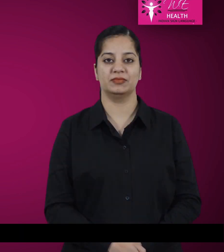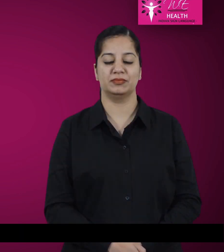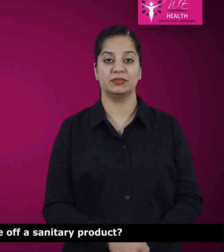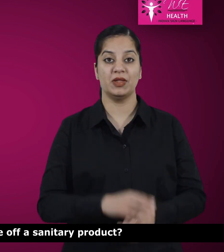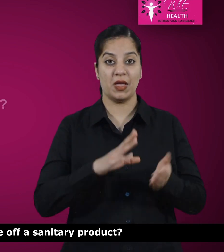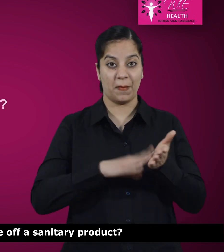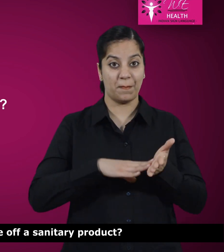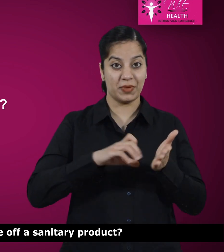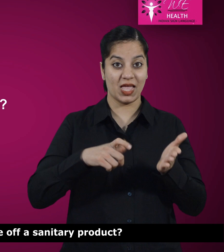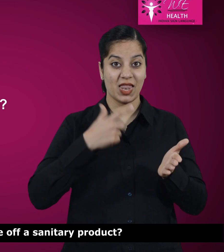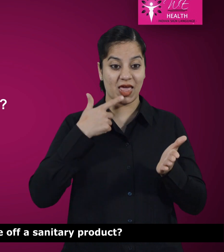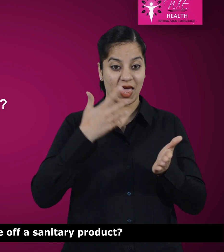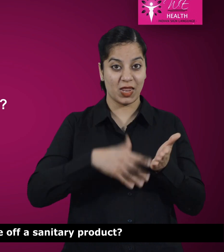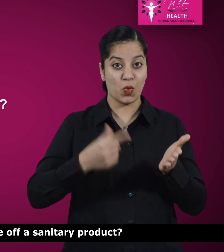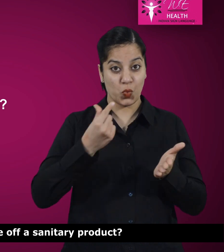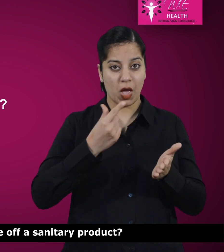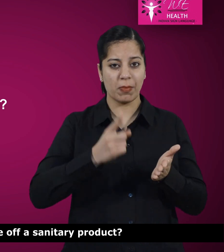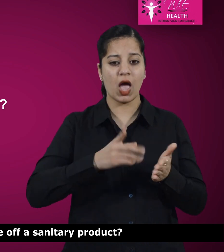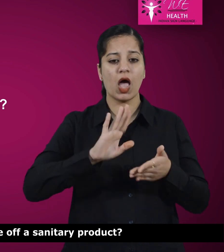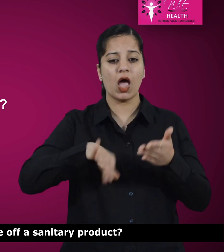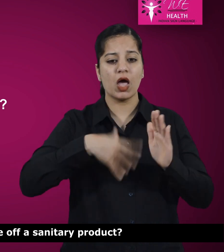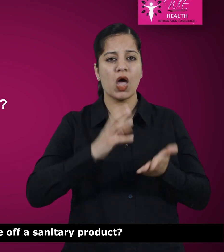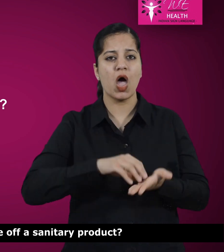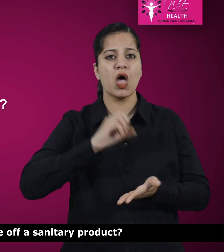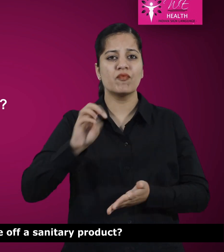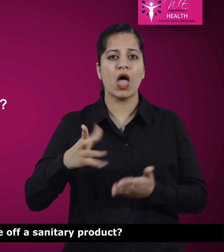Next video, how to dispose of a sanitary product.